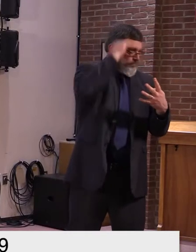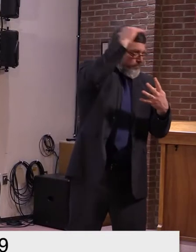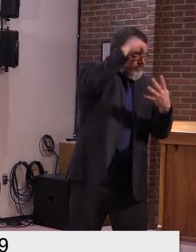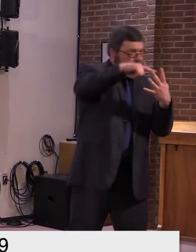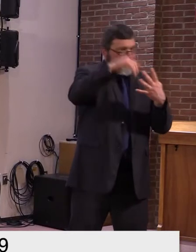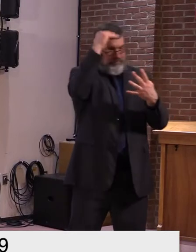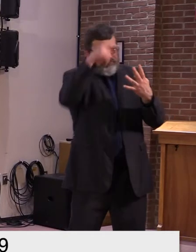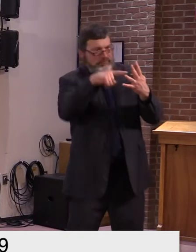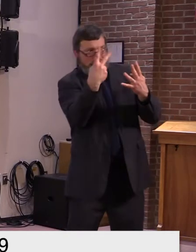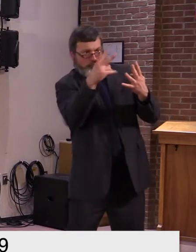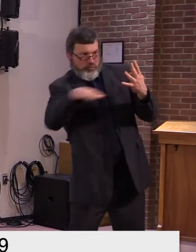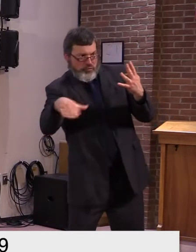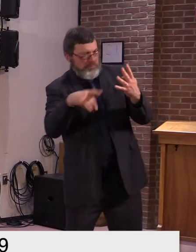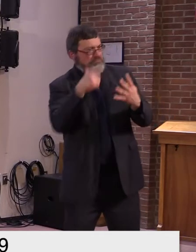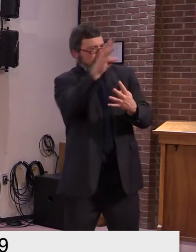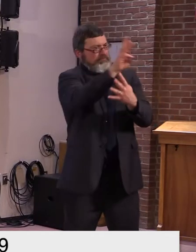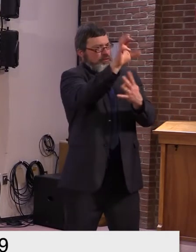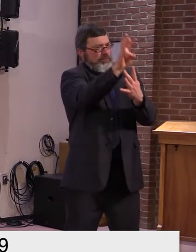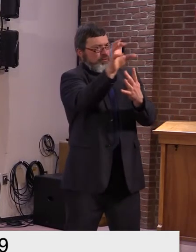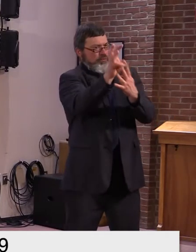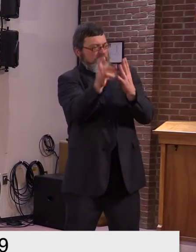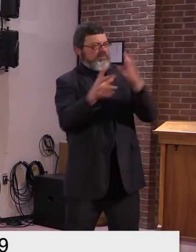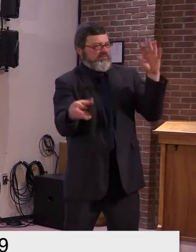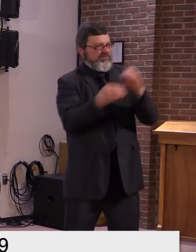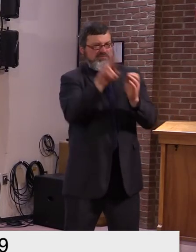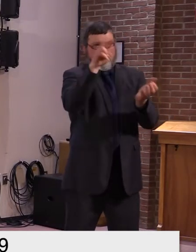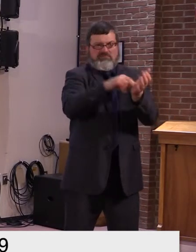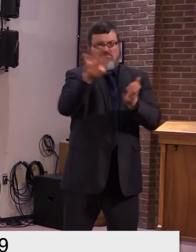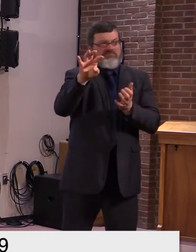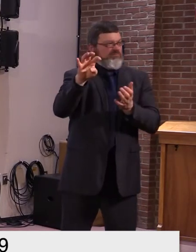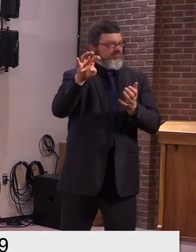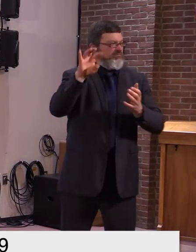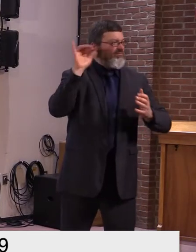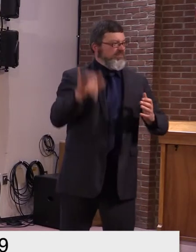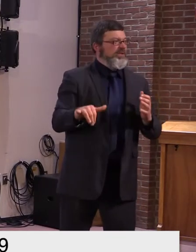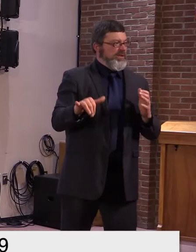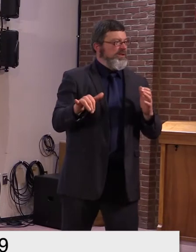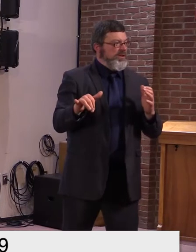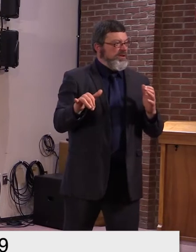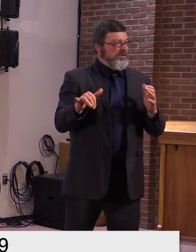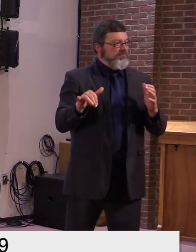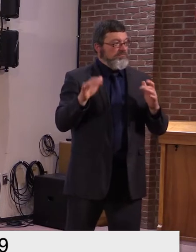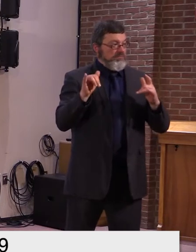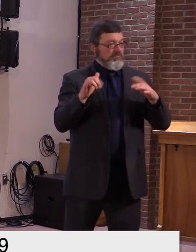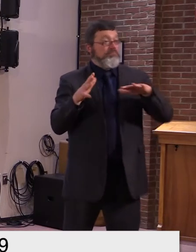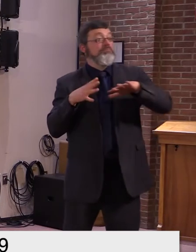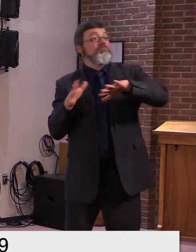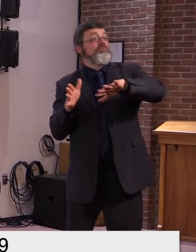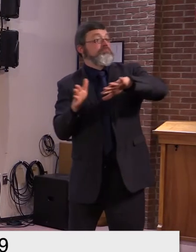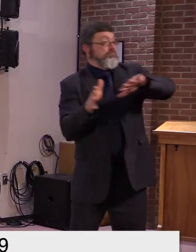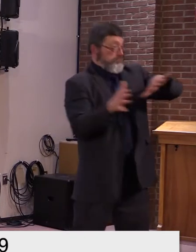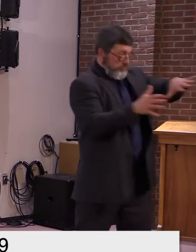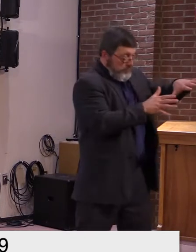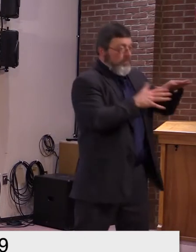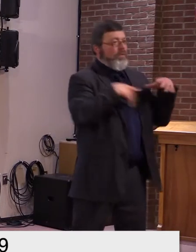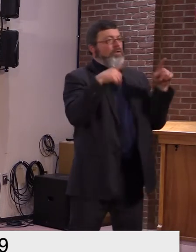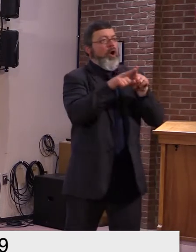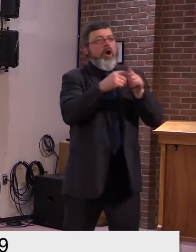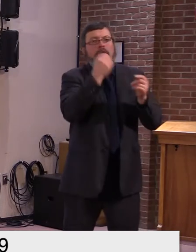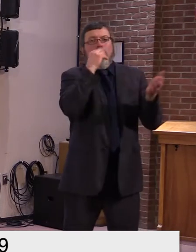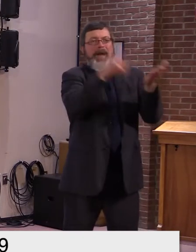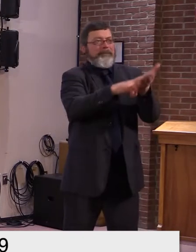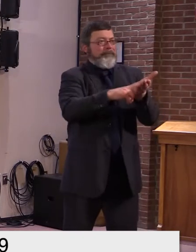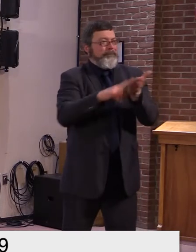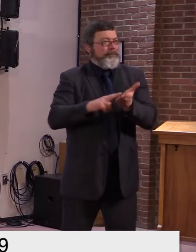Squares Vermont, as we know it. That is so important. You know, a lot of the anxiety and a lot of the suffering